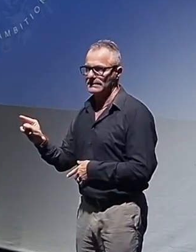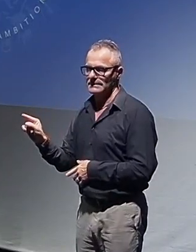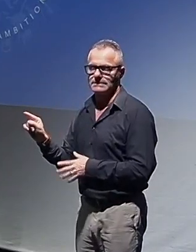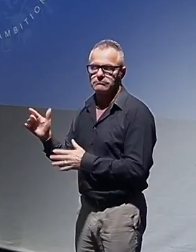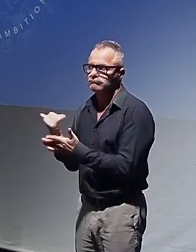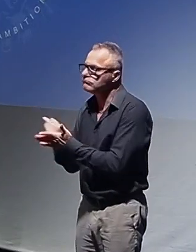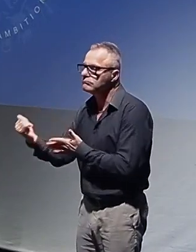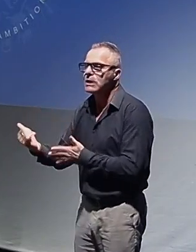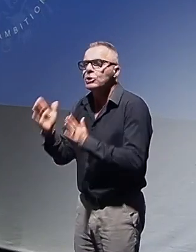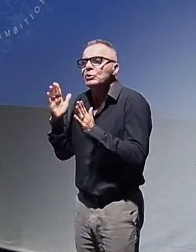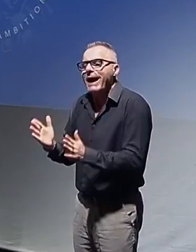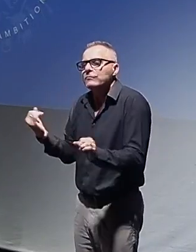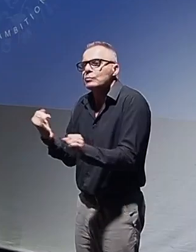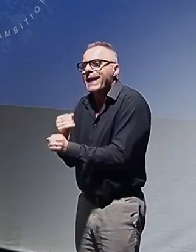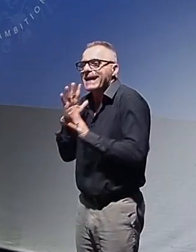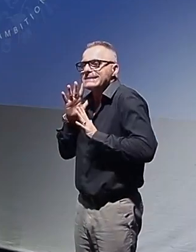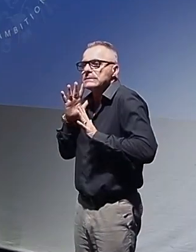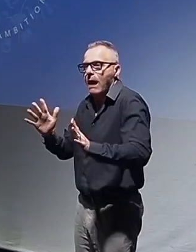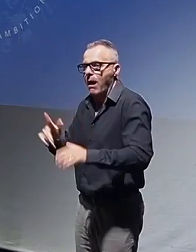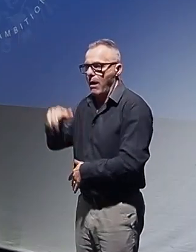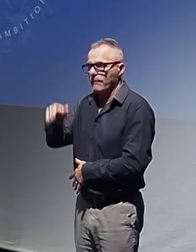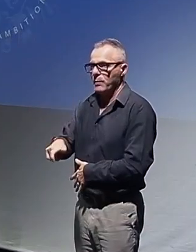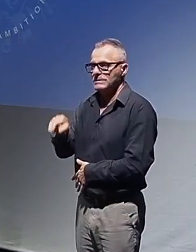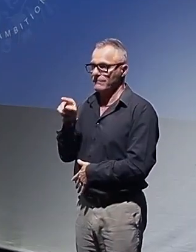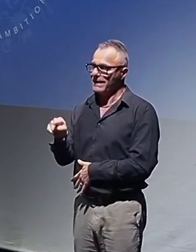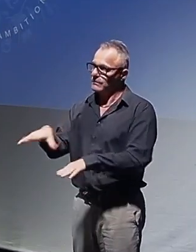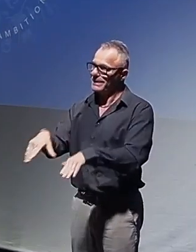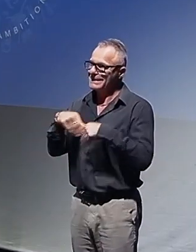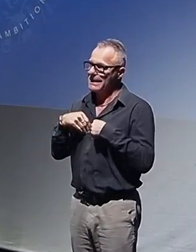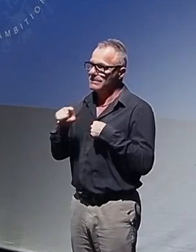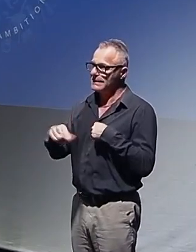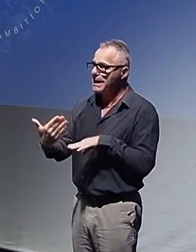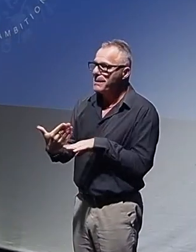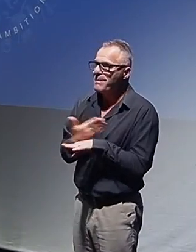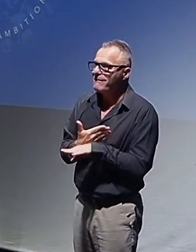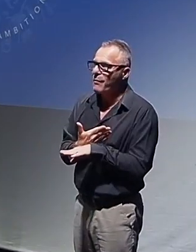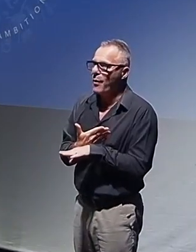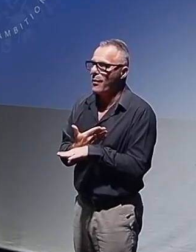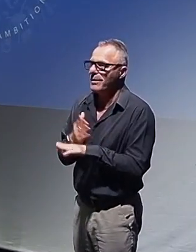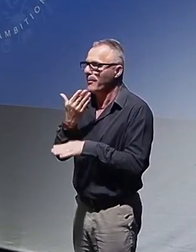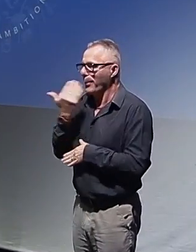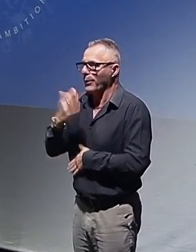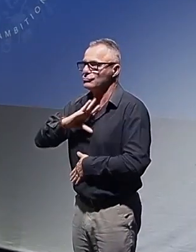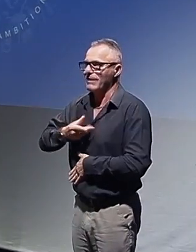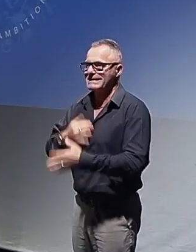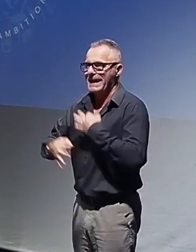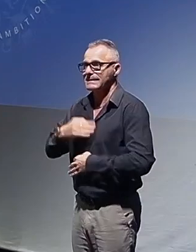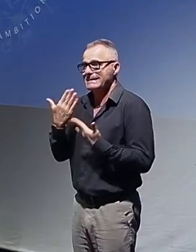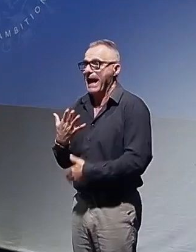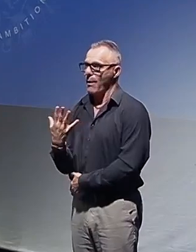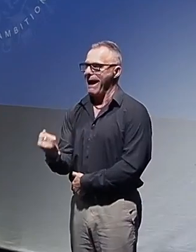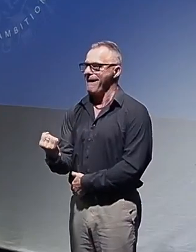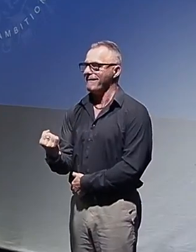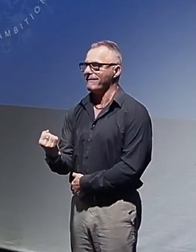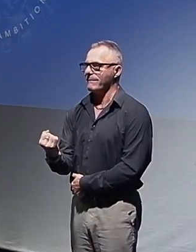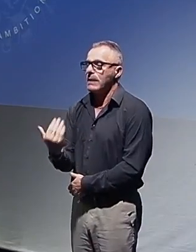stars of someone for them to be taken serious, and before there wasn't superstar trans actors, and now there are, and they're able to tell this story. Now, I